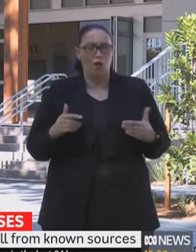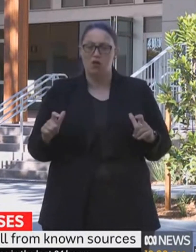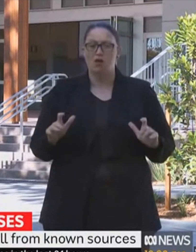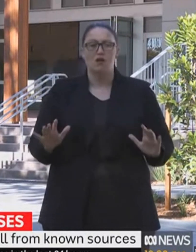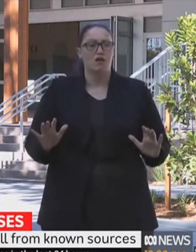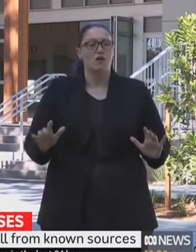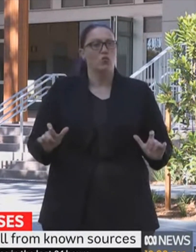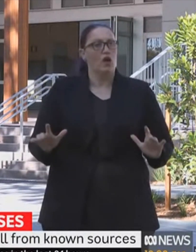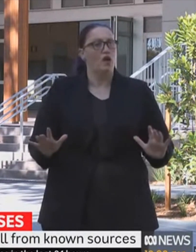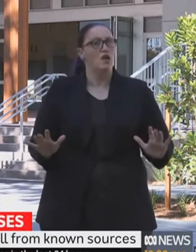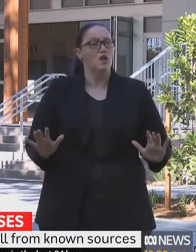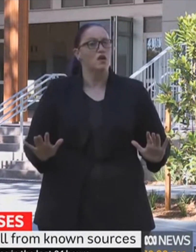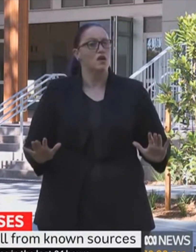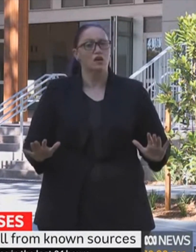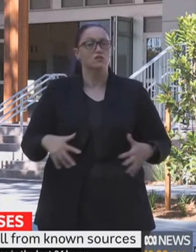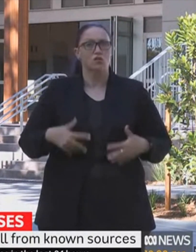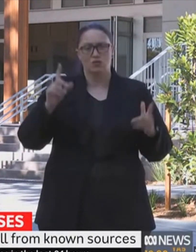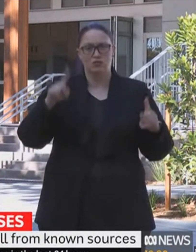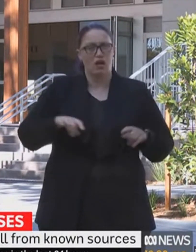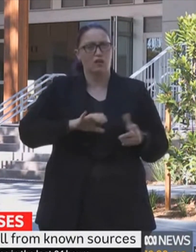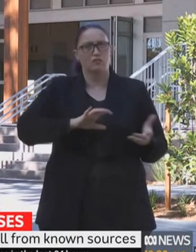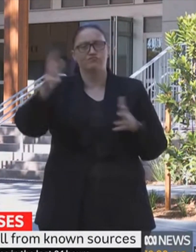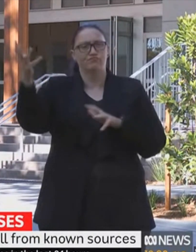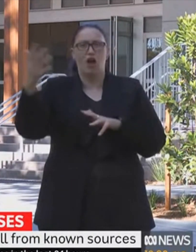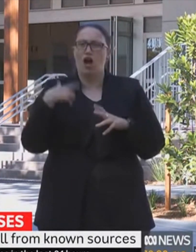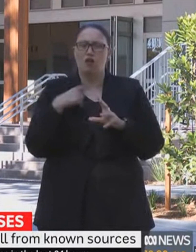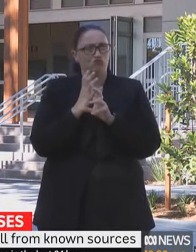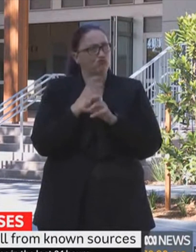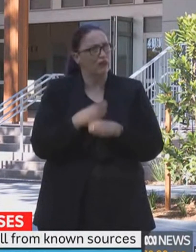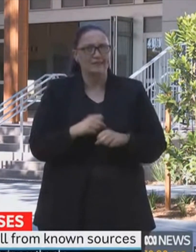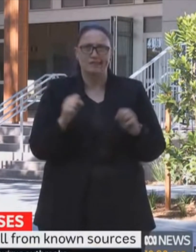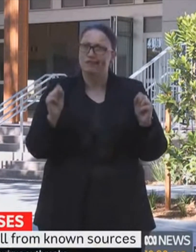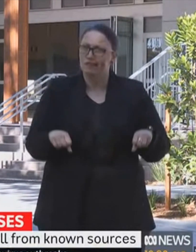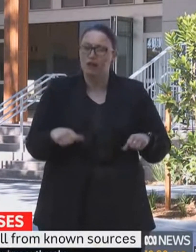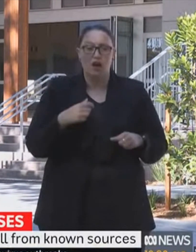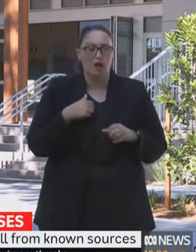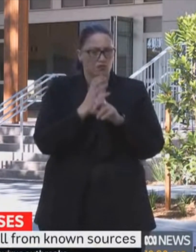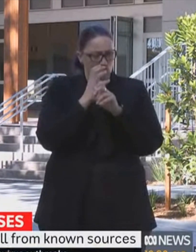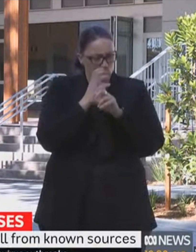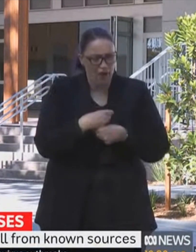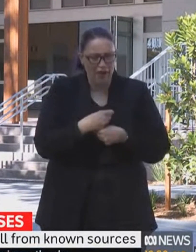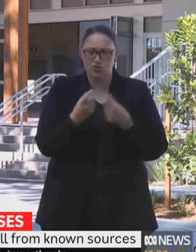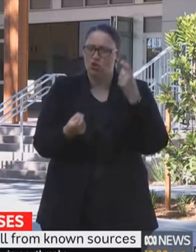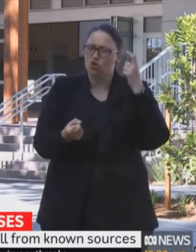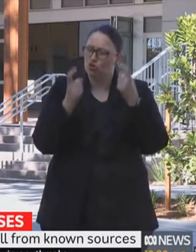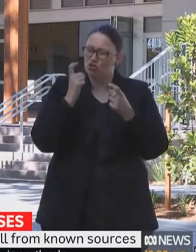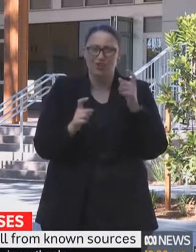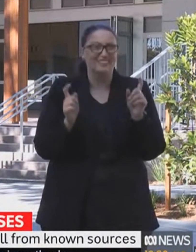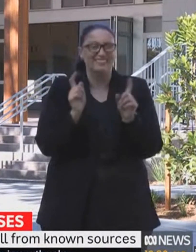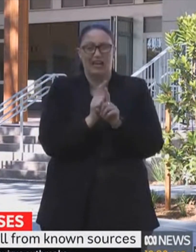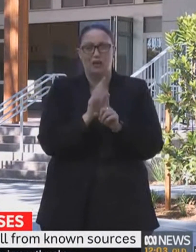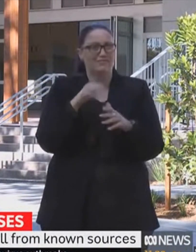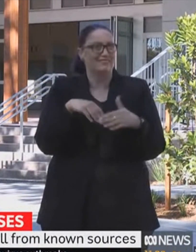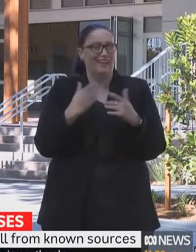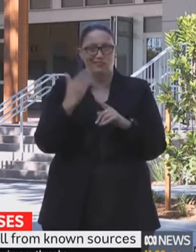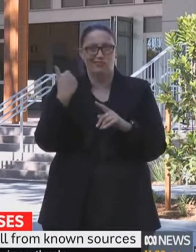the circumstances, we're doing okay, but it hasn't reduced my level of stress or concern. In fact, I'm as stressed and as concerned as I was